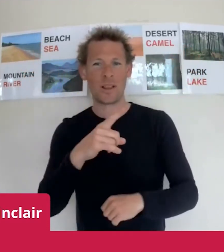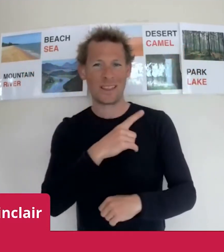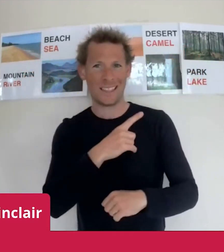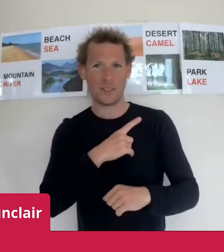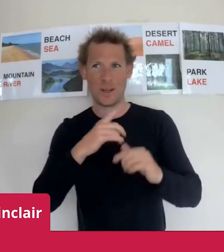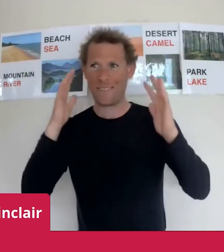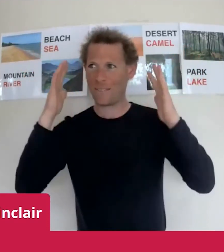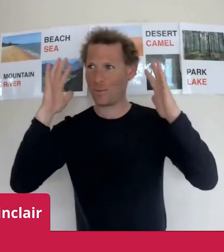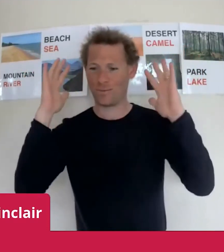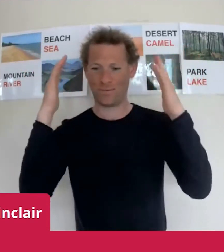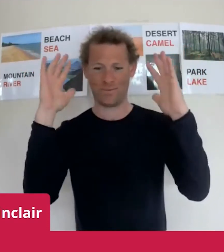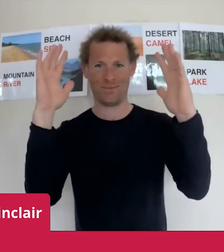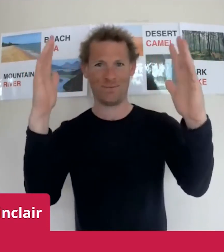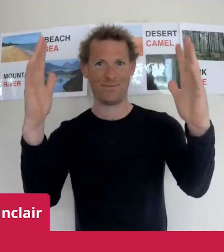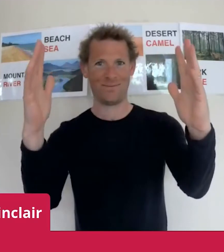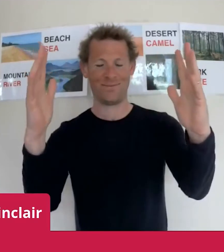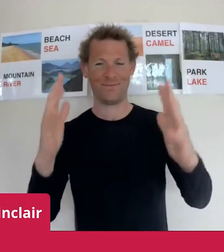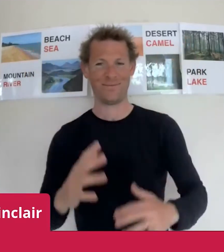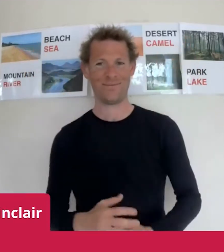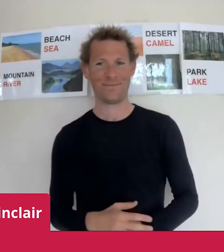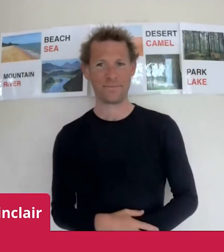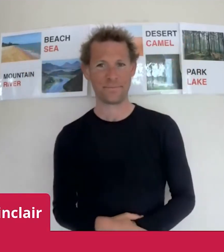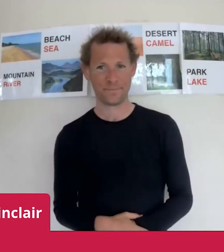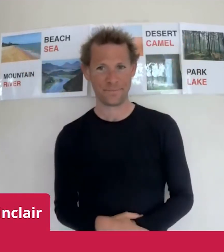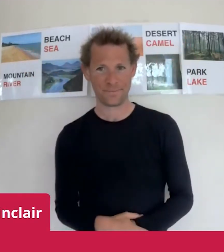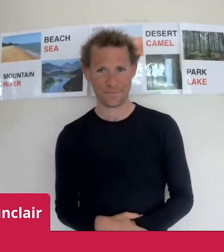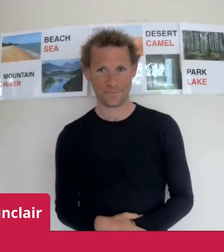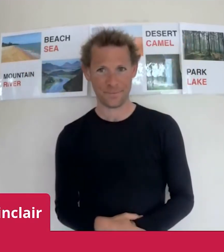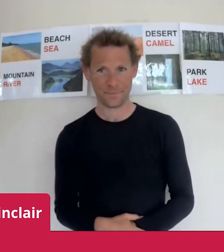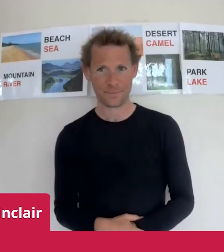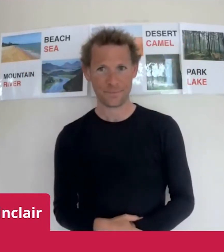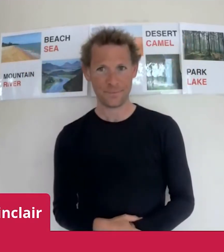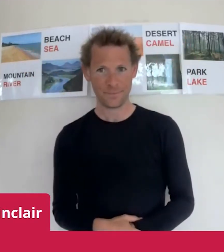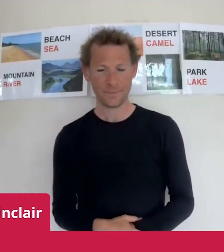two arms moving forward to show lots of trees.